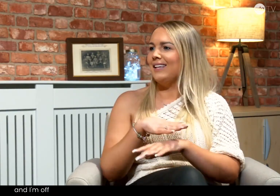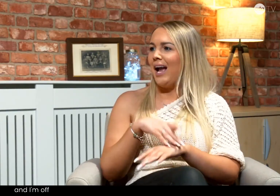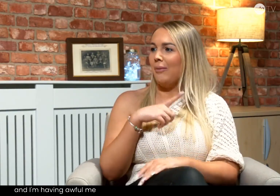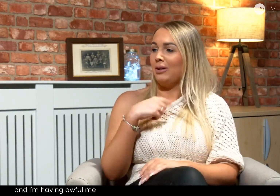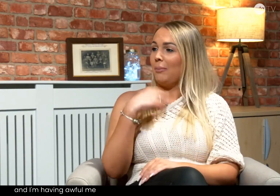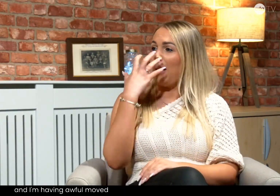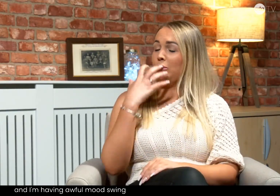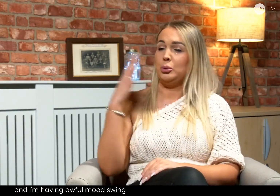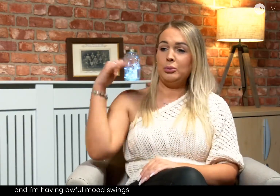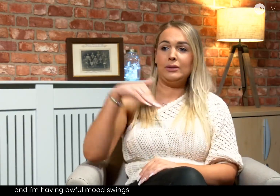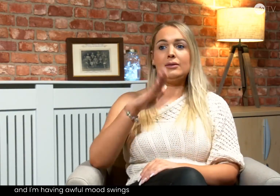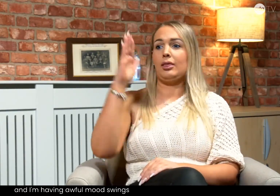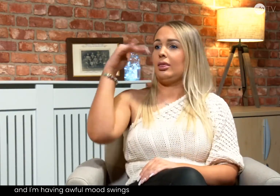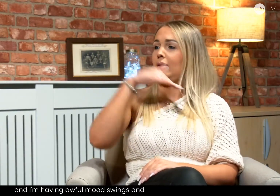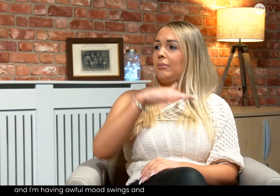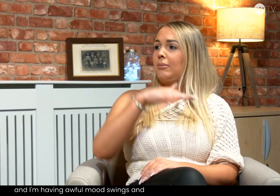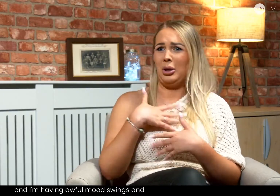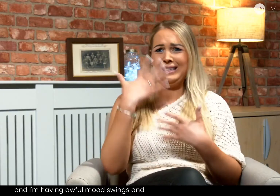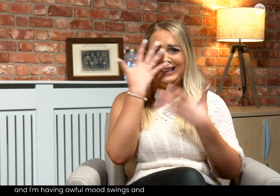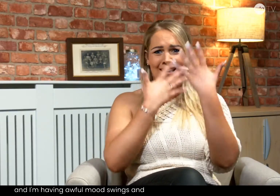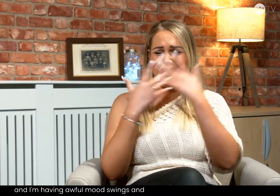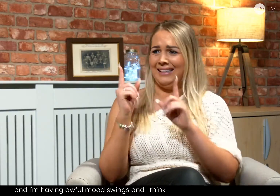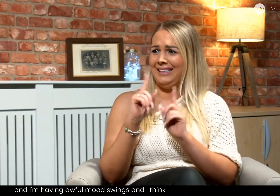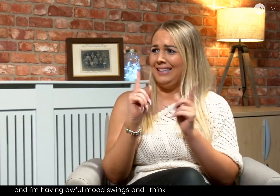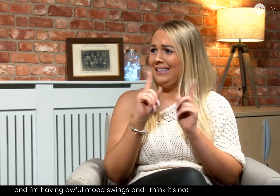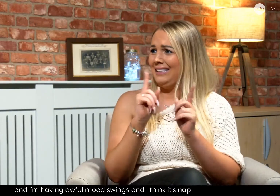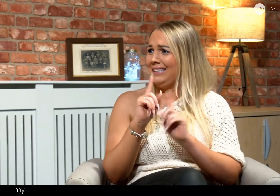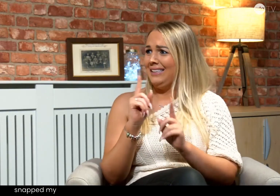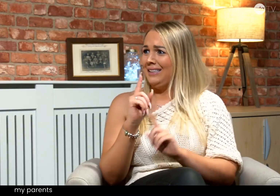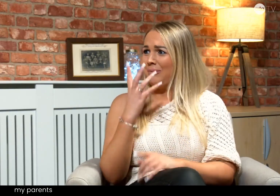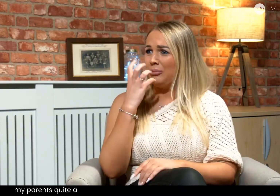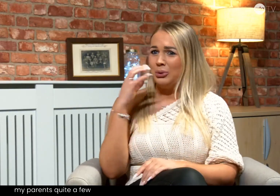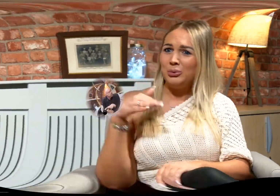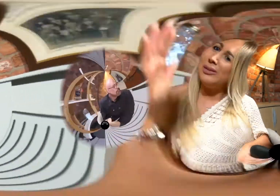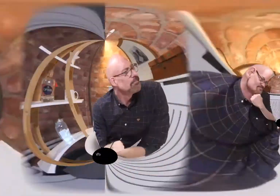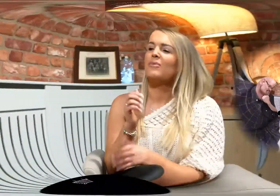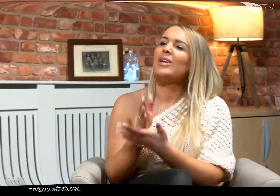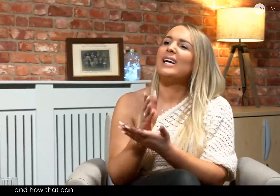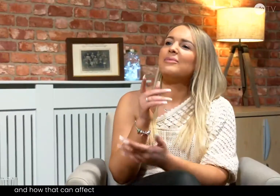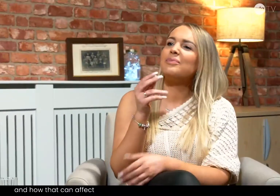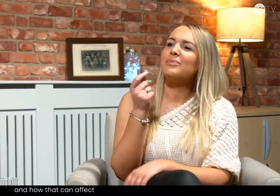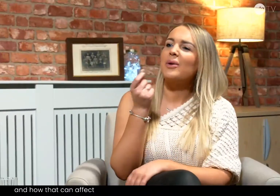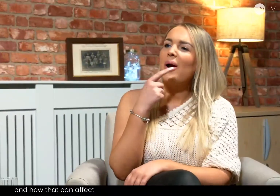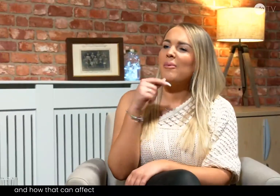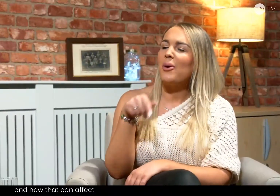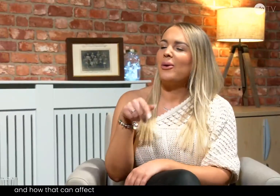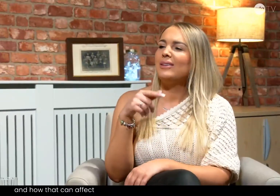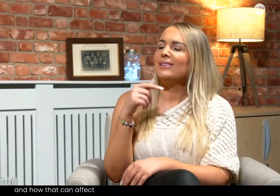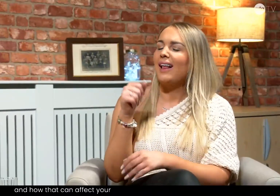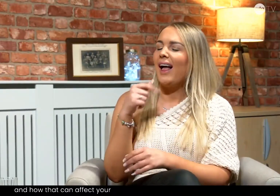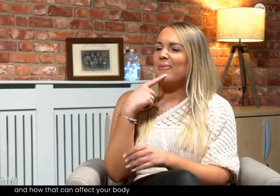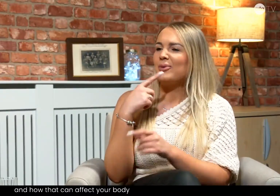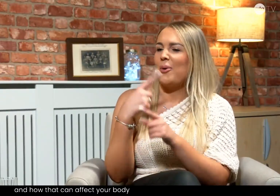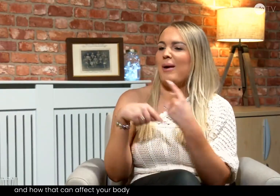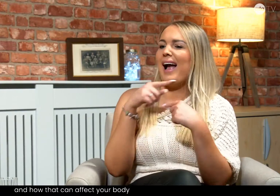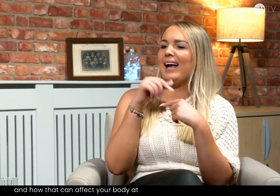And I think, you know, I snapped my parents quite a few times during that period because your body at that time.